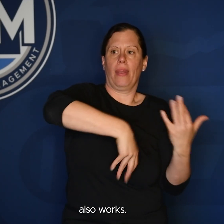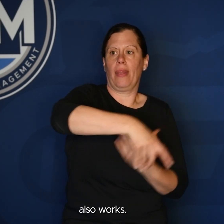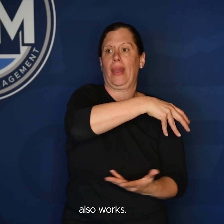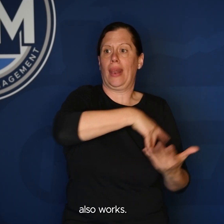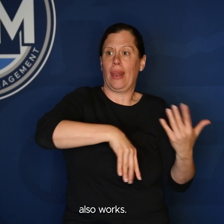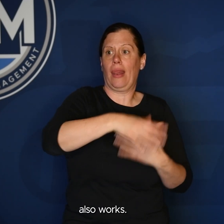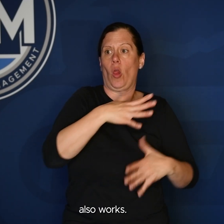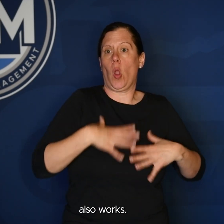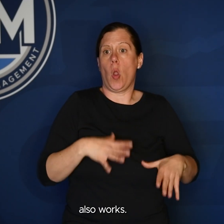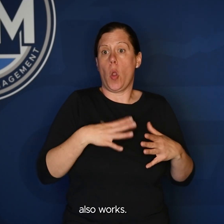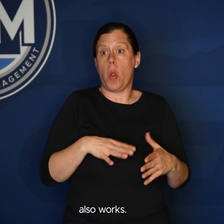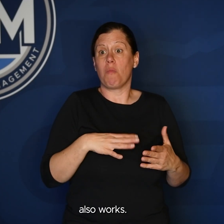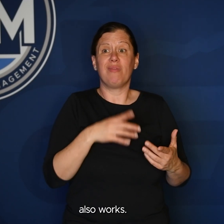works.